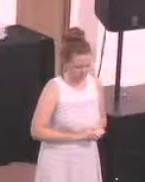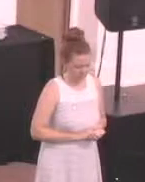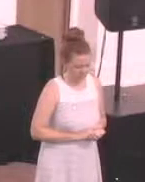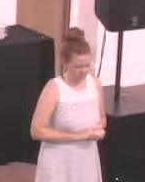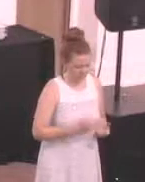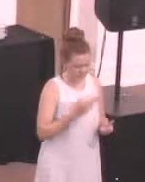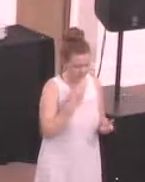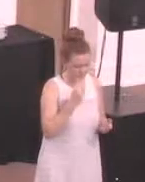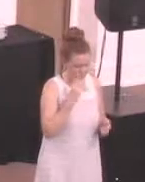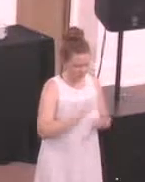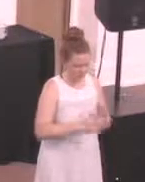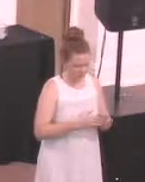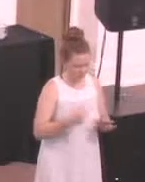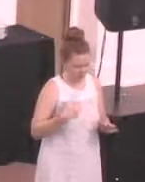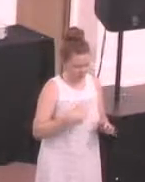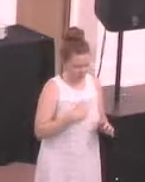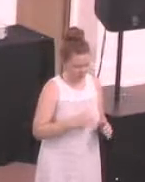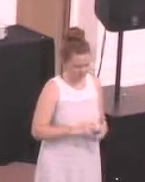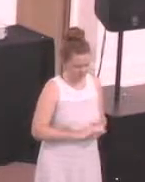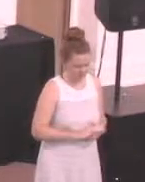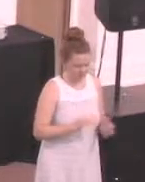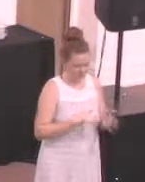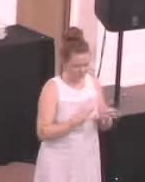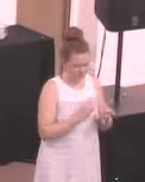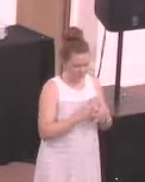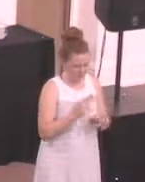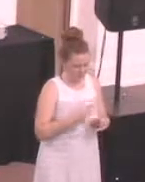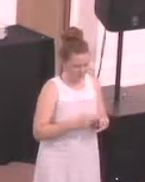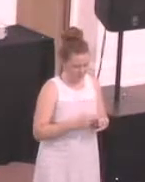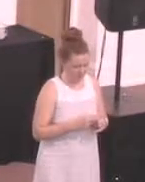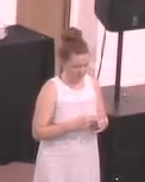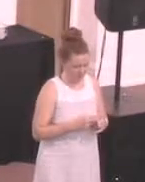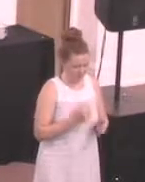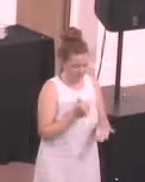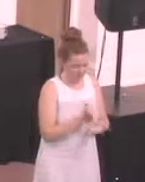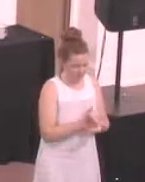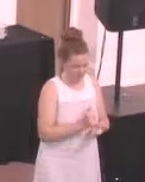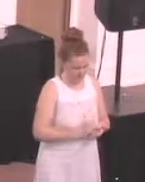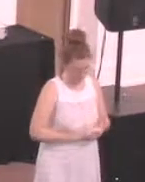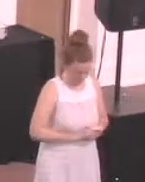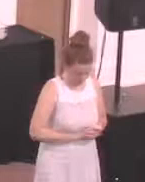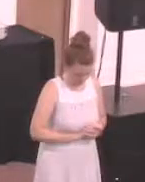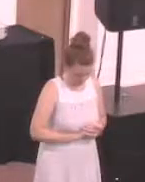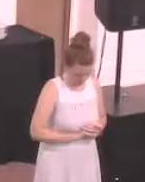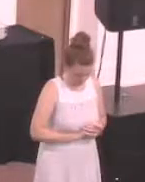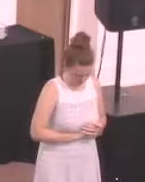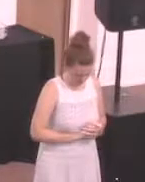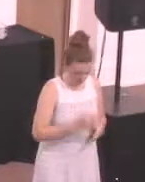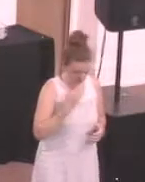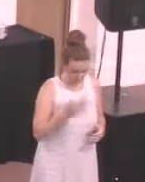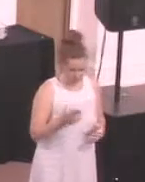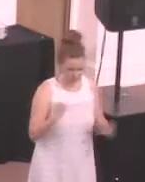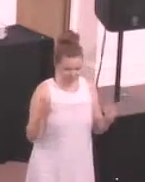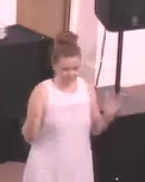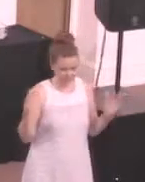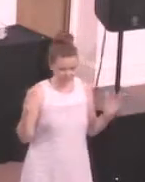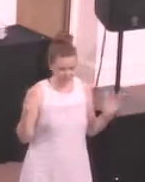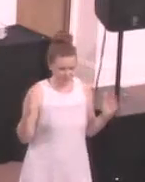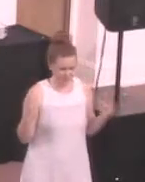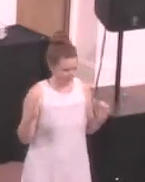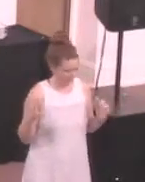Thank you for forgiving us. In Jesus' name, amen. Thank you, guys.